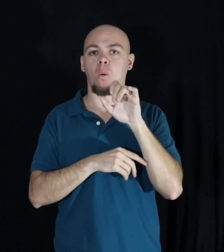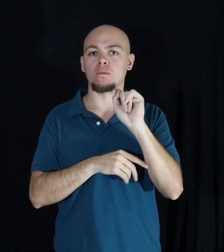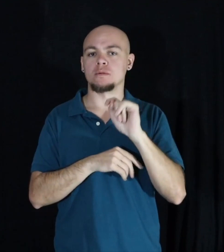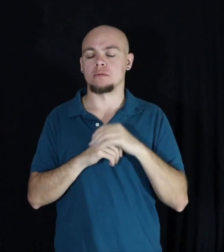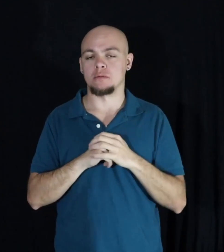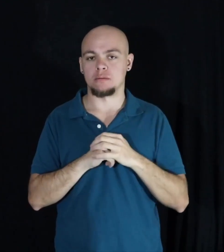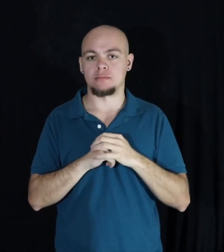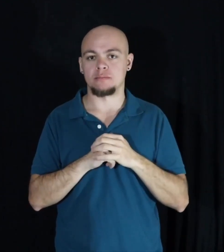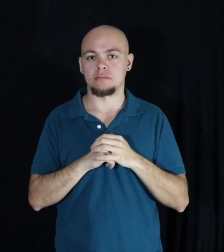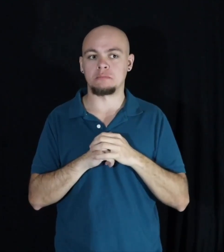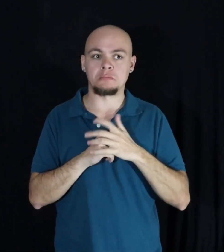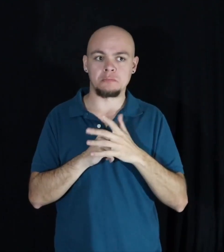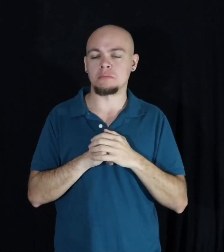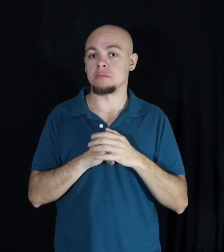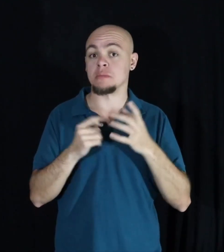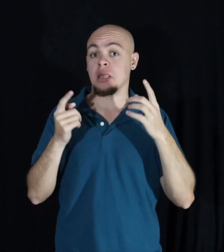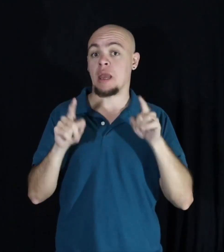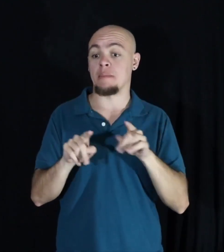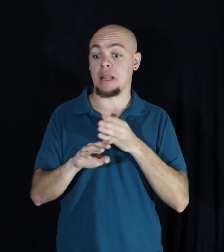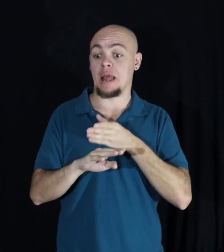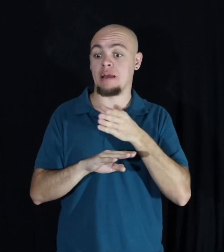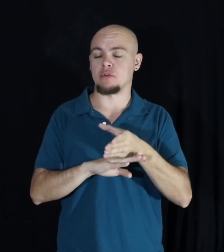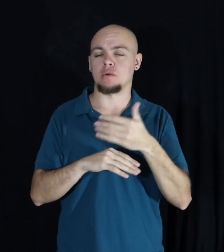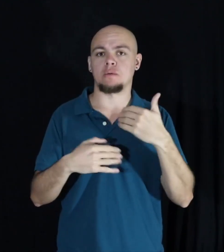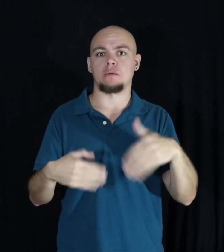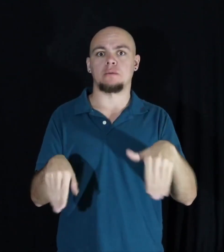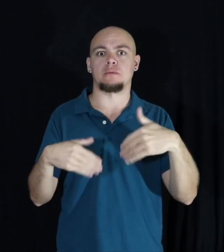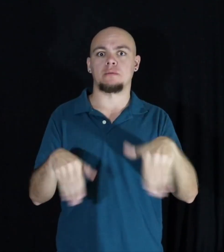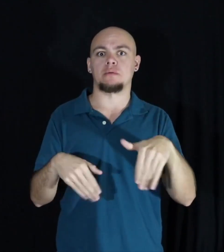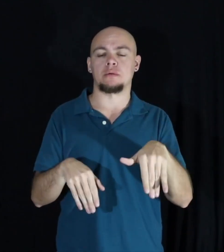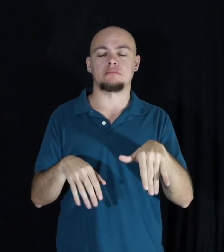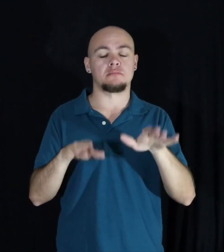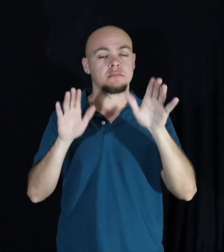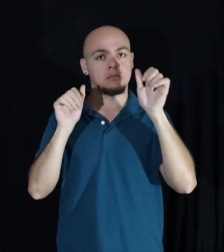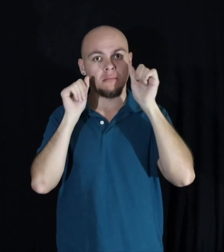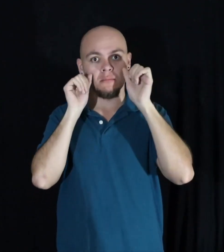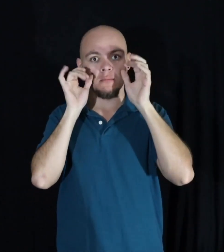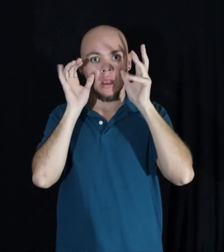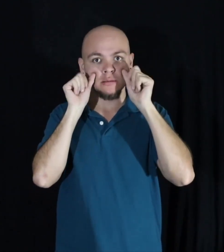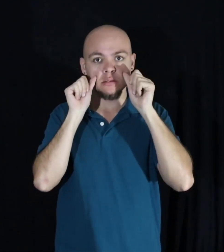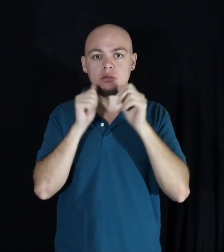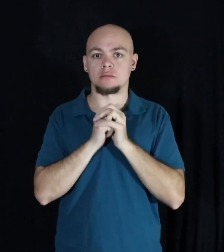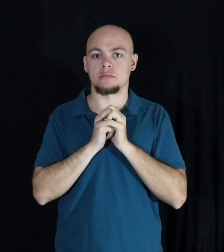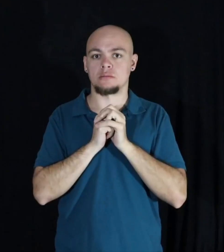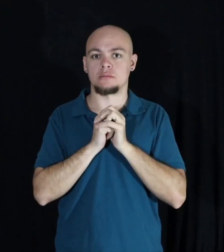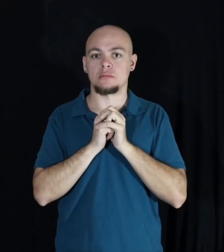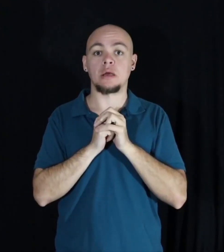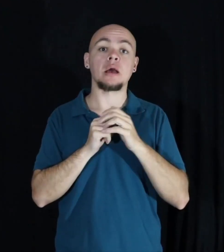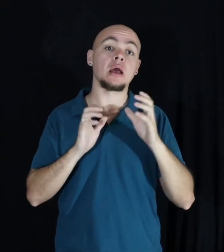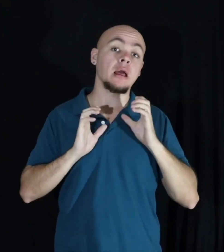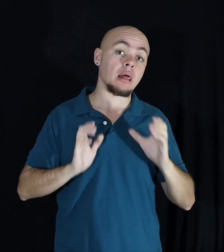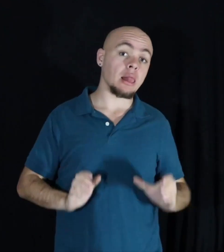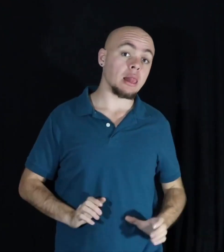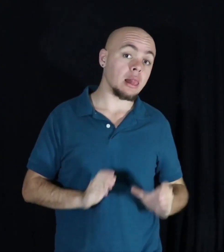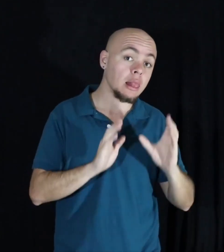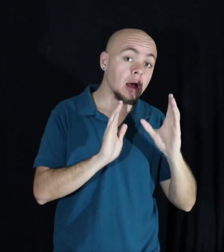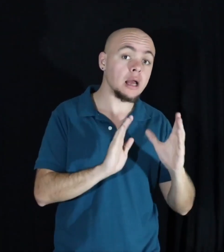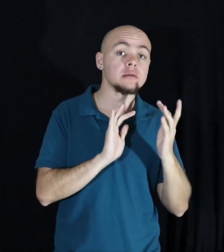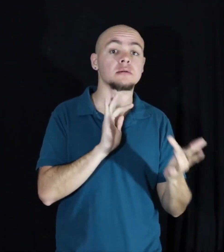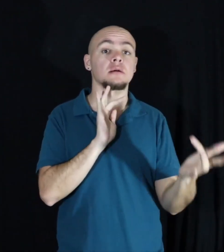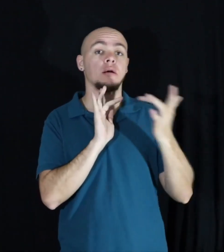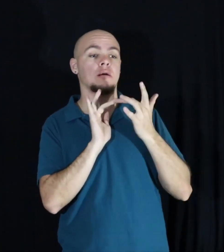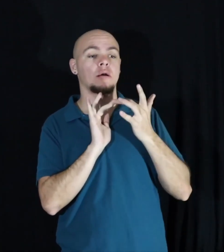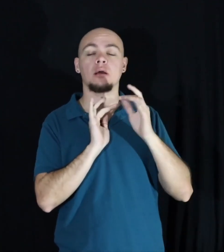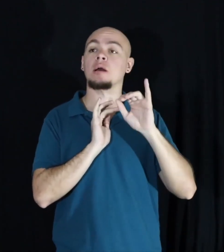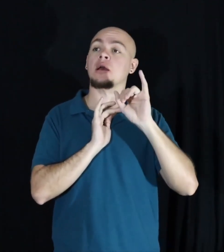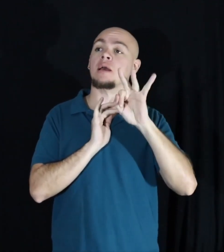happened after was nothing short of incredible. I had consumers reaching out to me saying